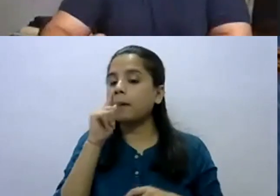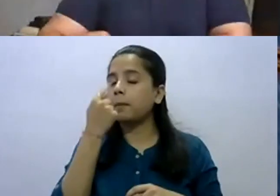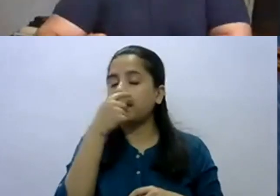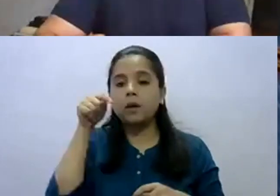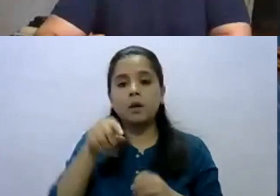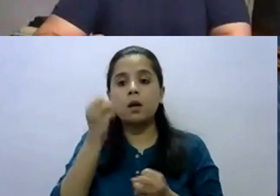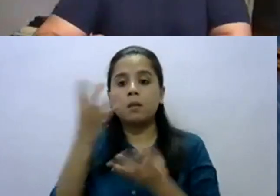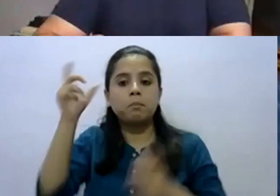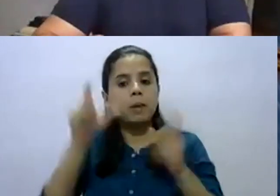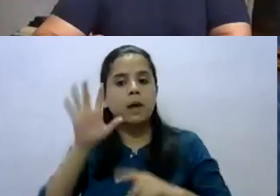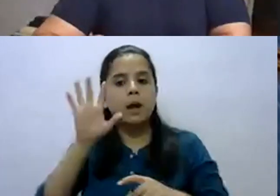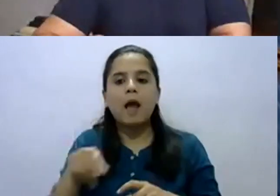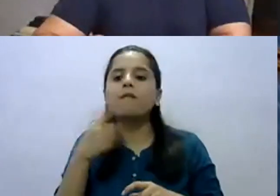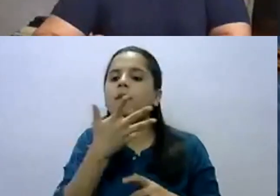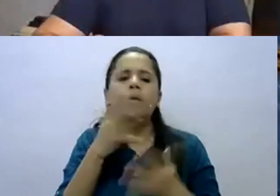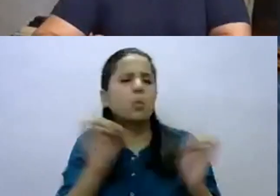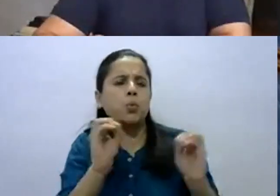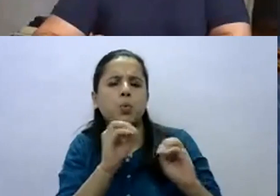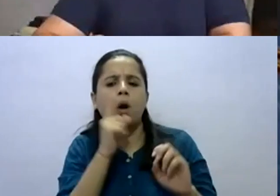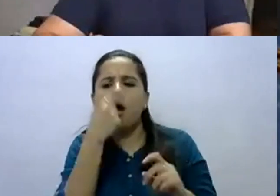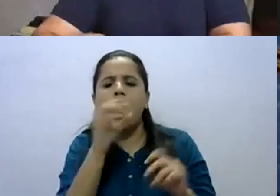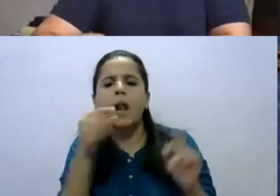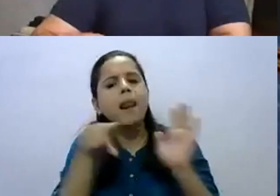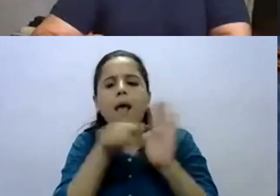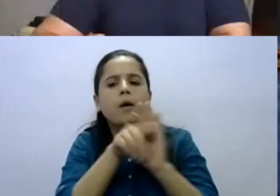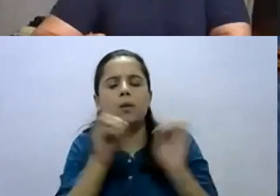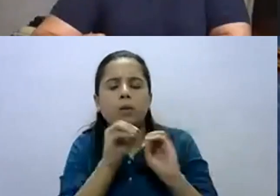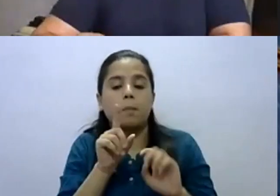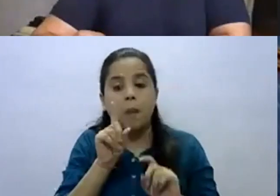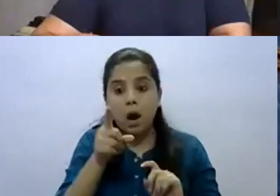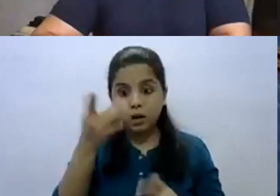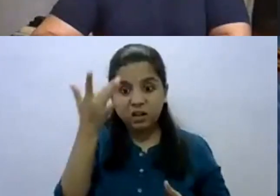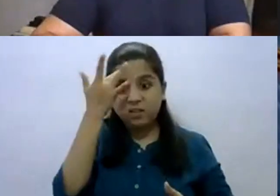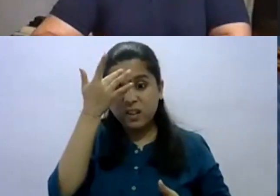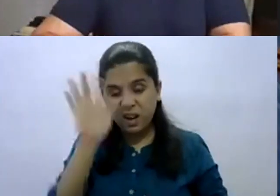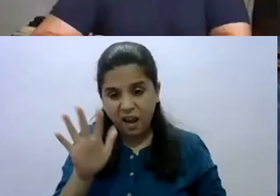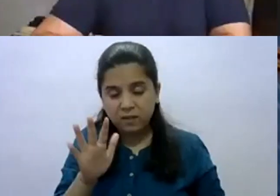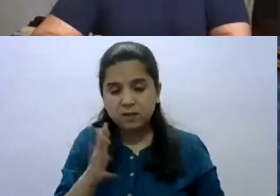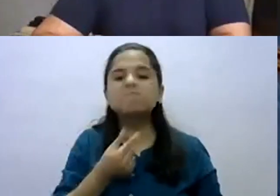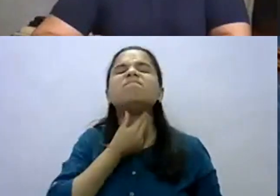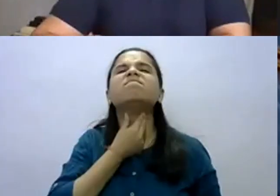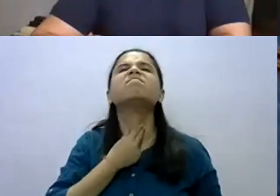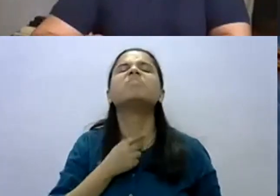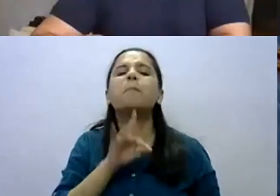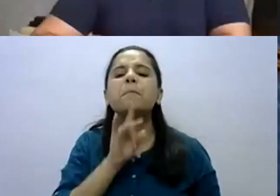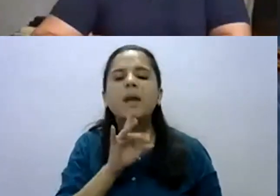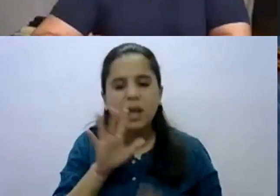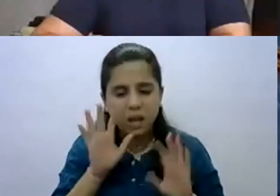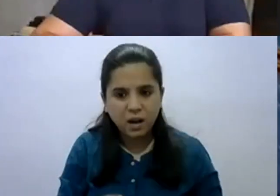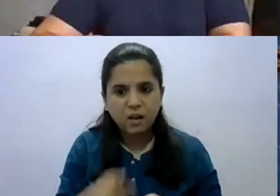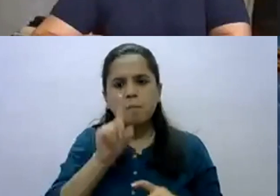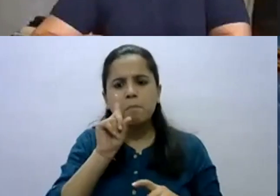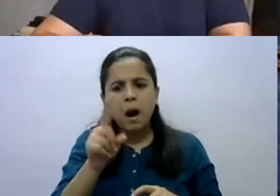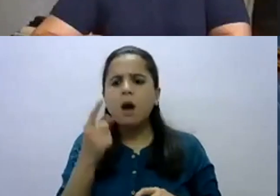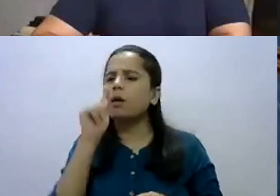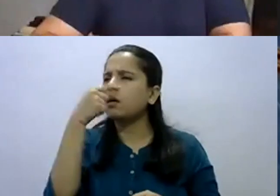negative in COVID positive patients. So if you are having fever, sore throat, all COVID symptoms, but your RT-PCR is still